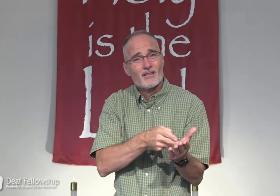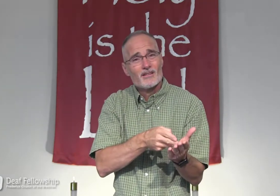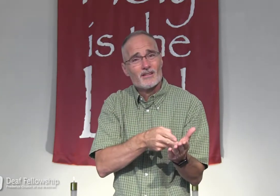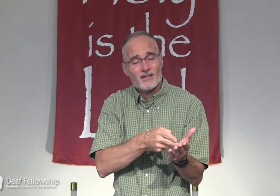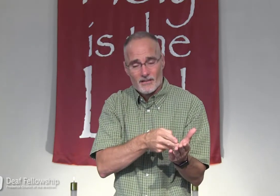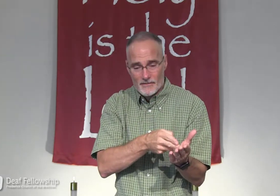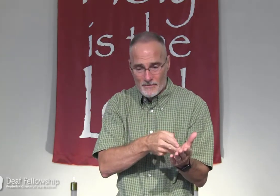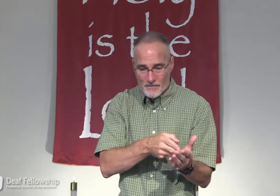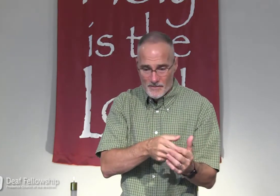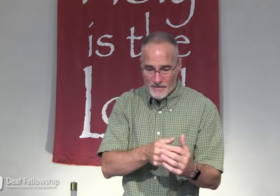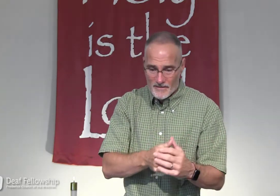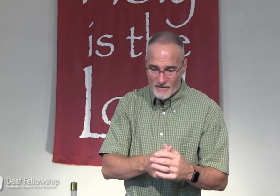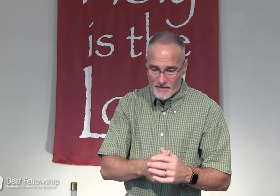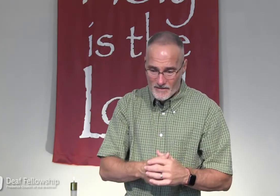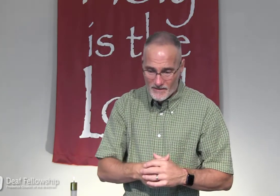they knew the truth.